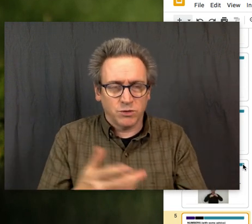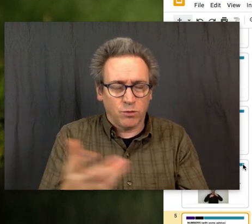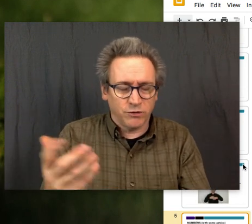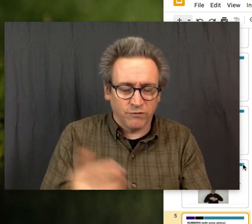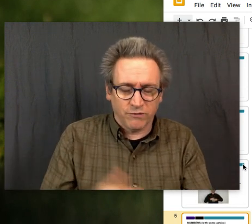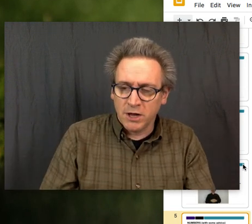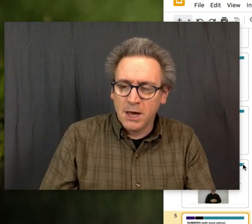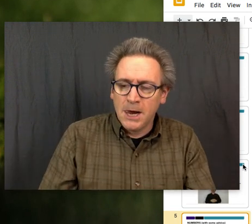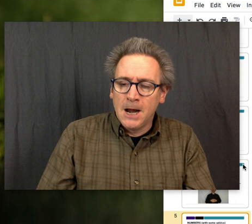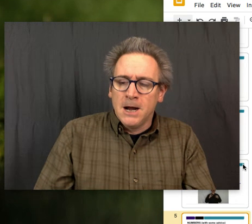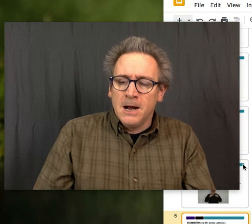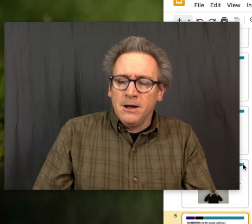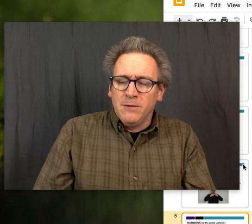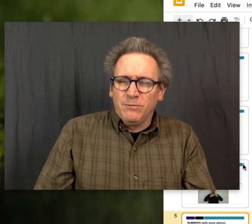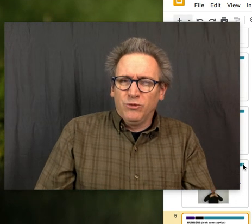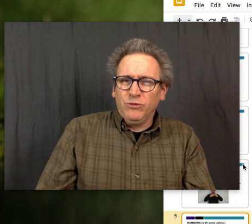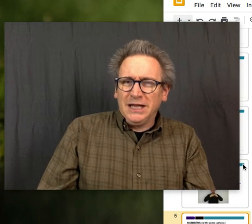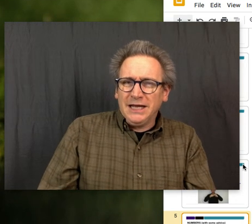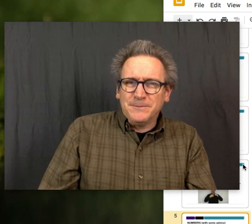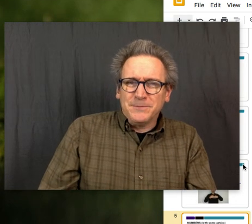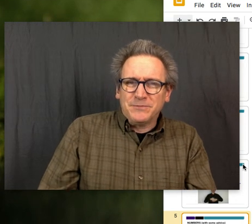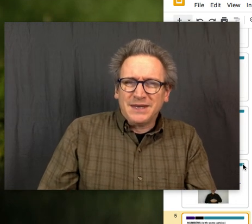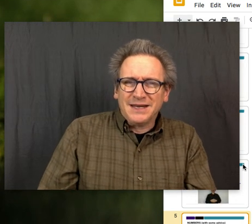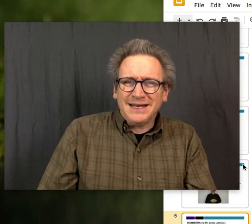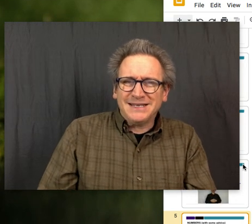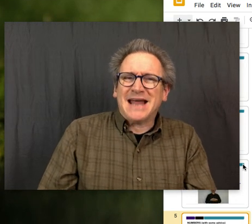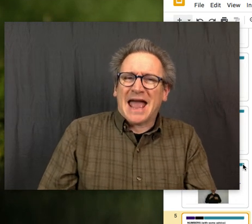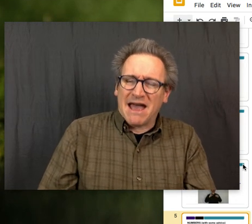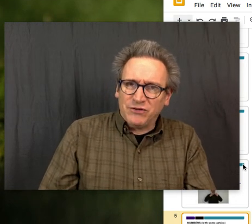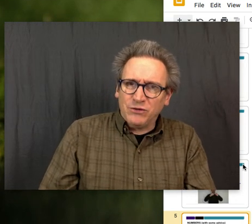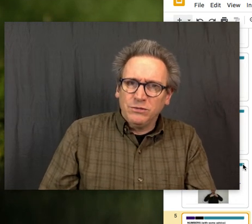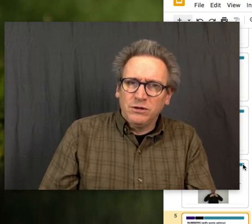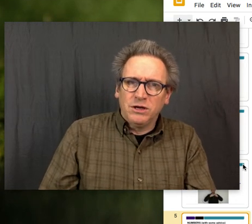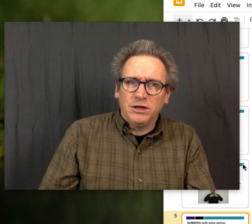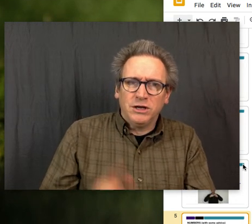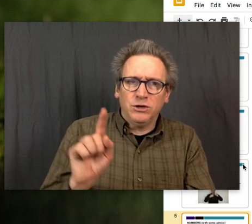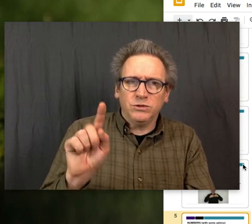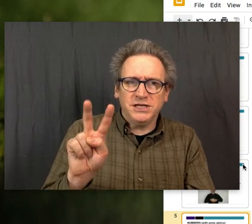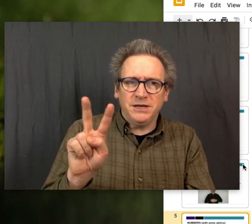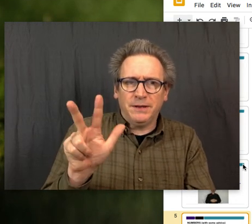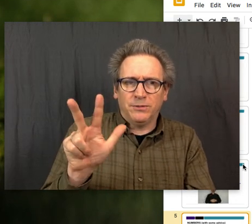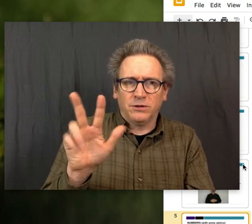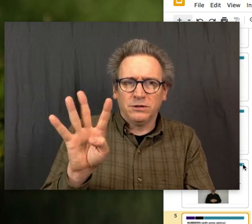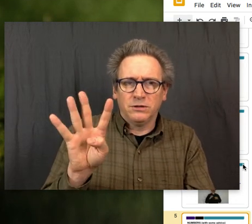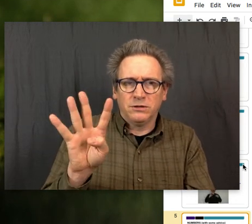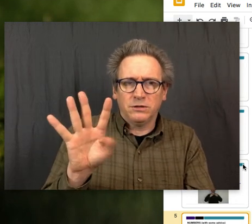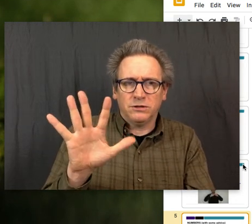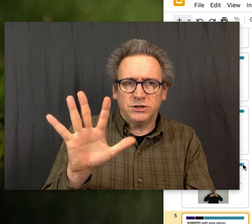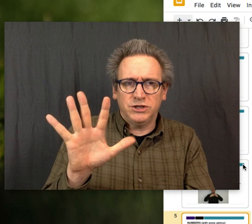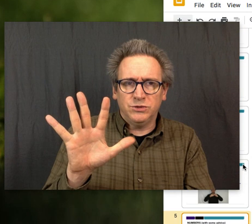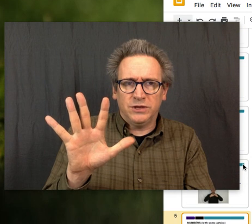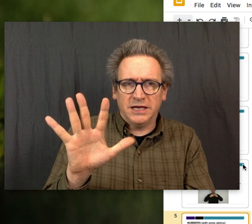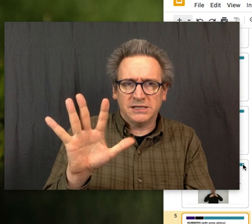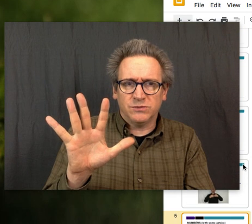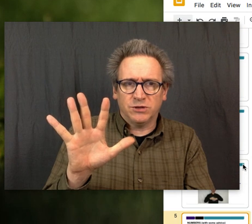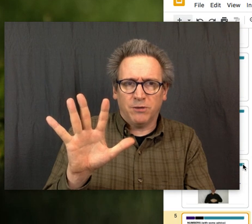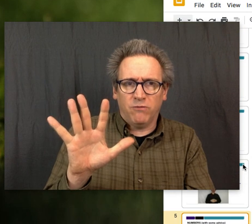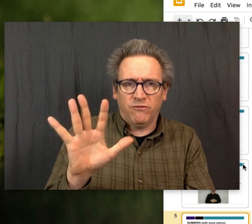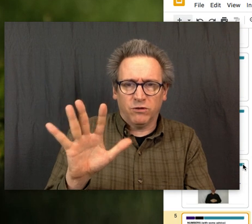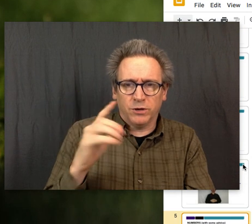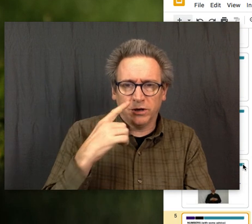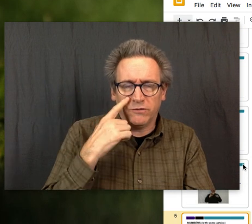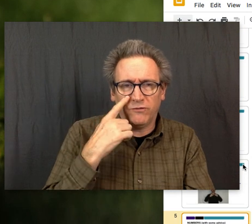So 1 through 5. But really, it doesn't have to. You will see people do this with the